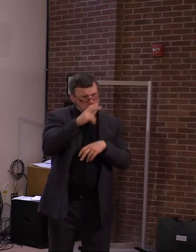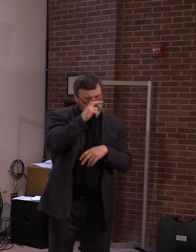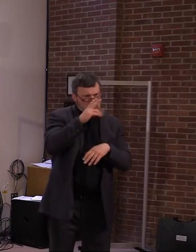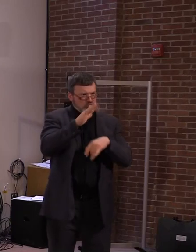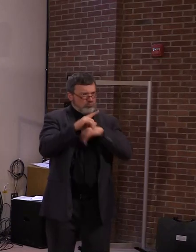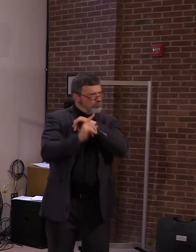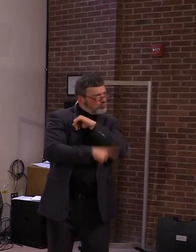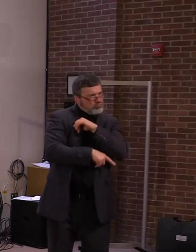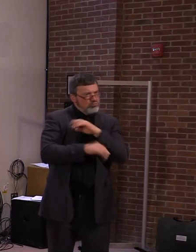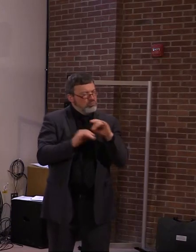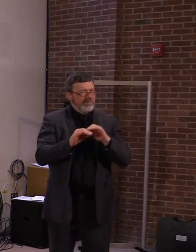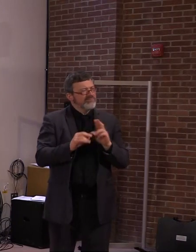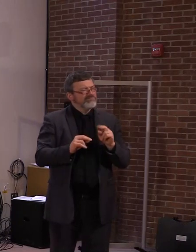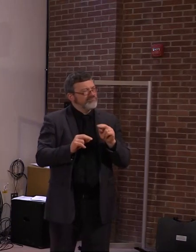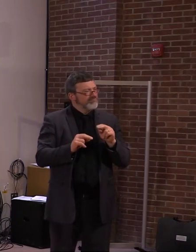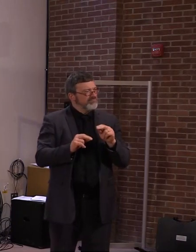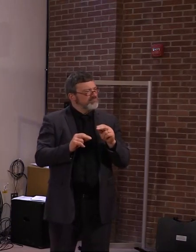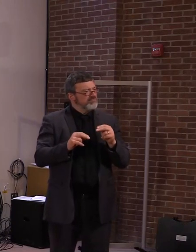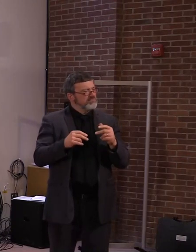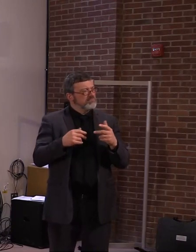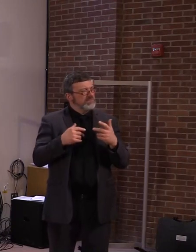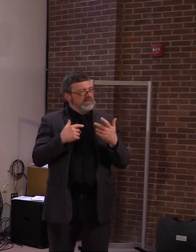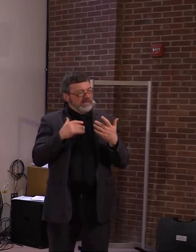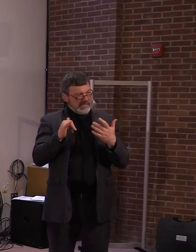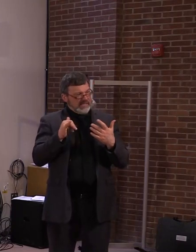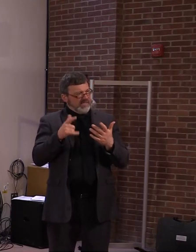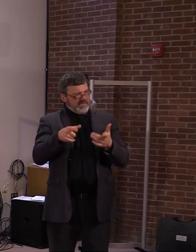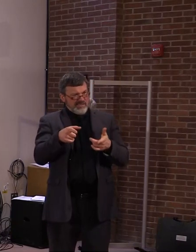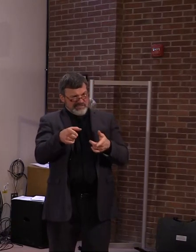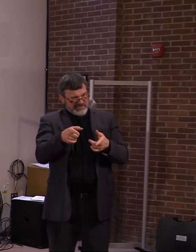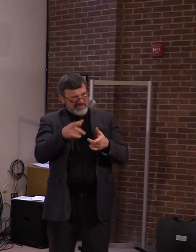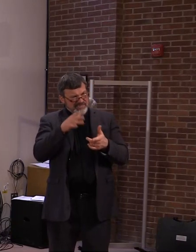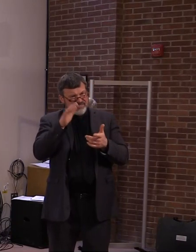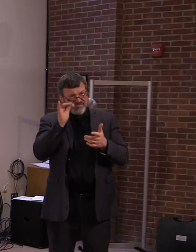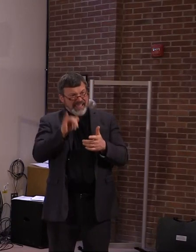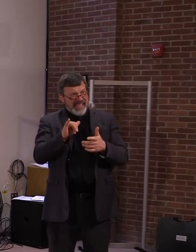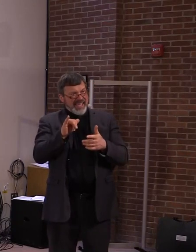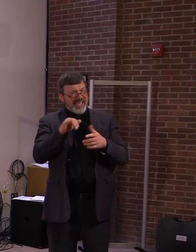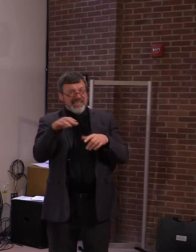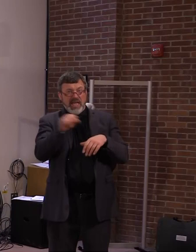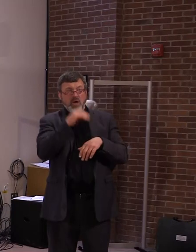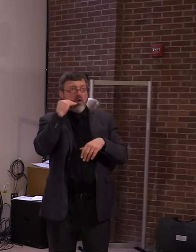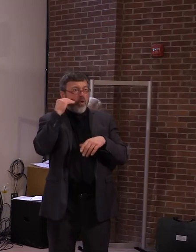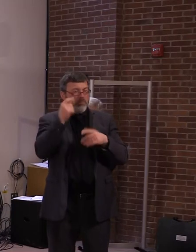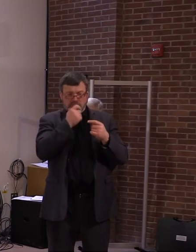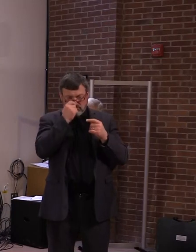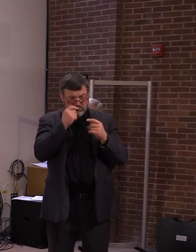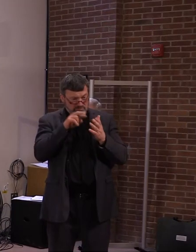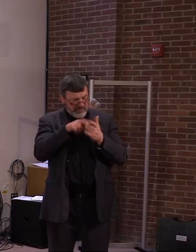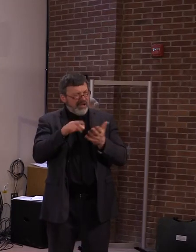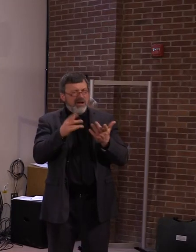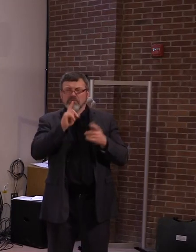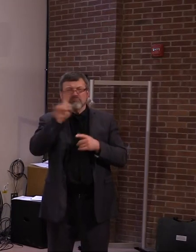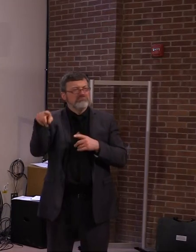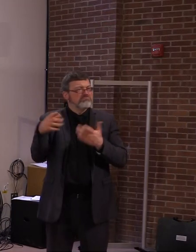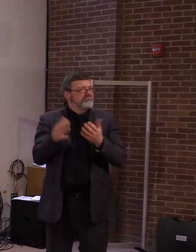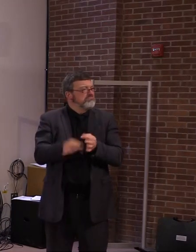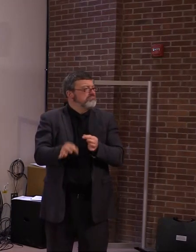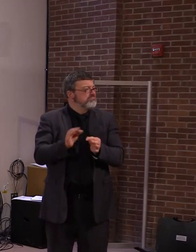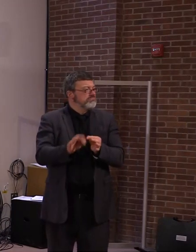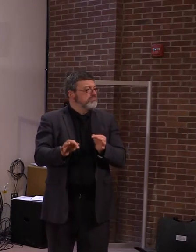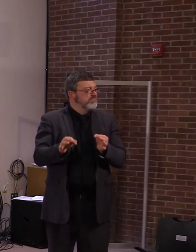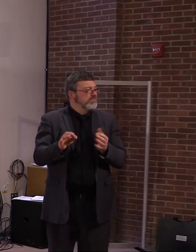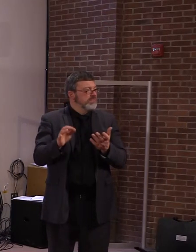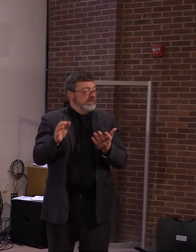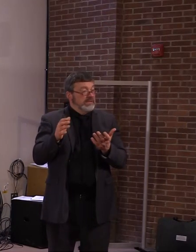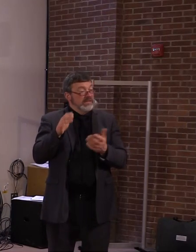more common, because this virus, this isn't going away. We'll have more variants, but